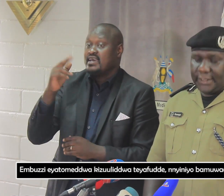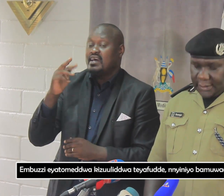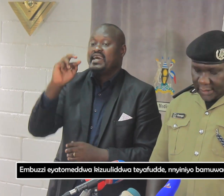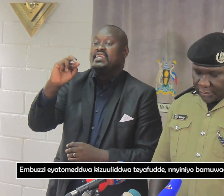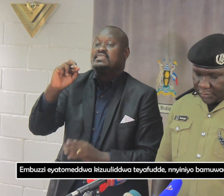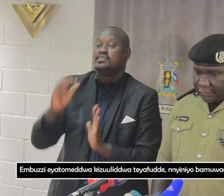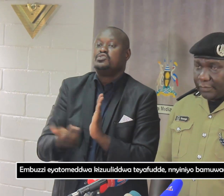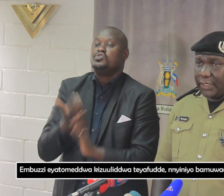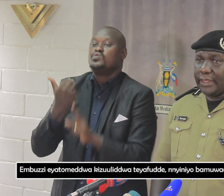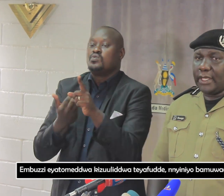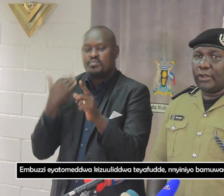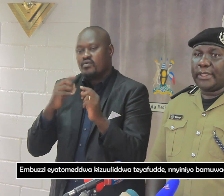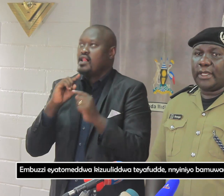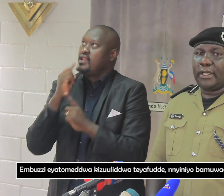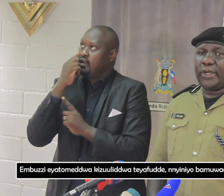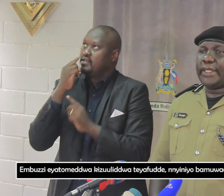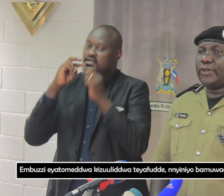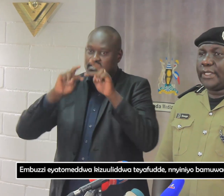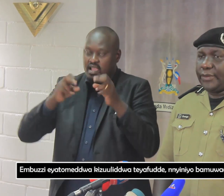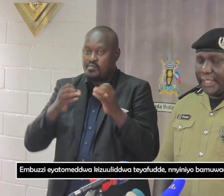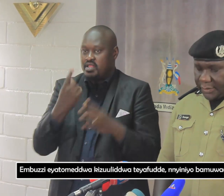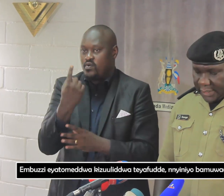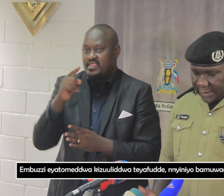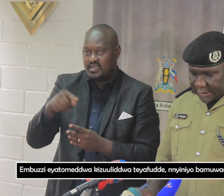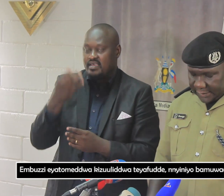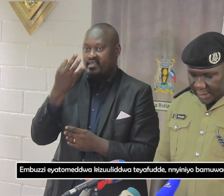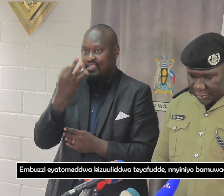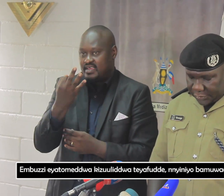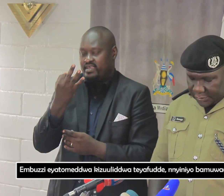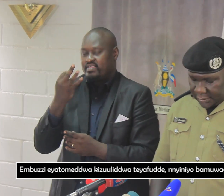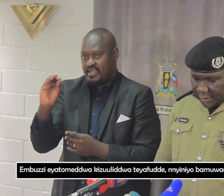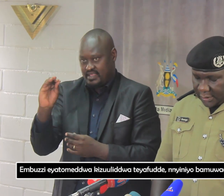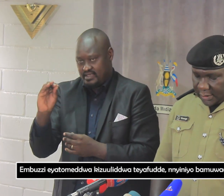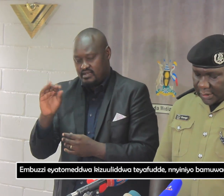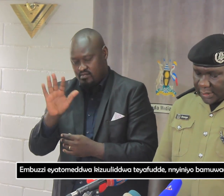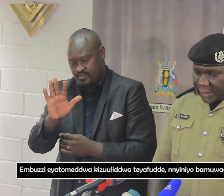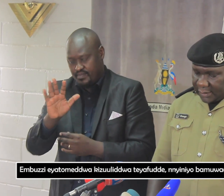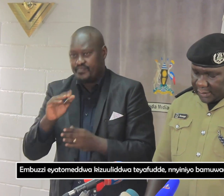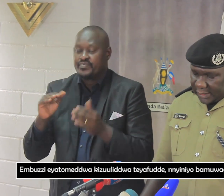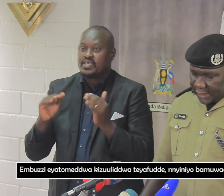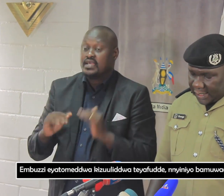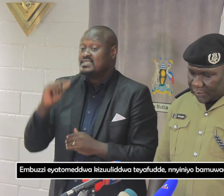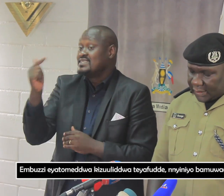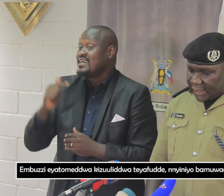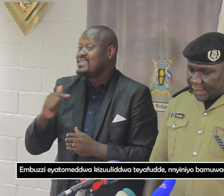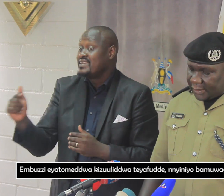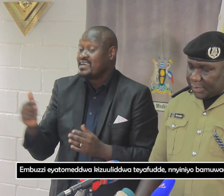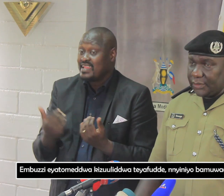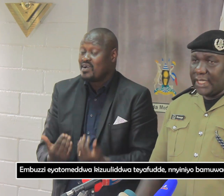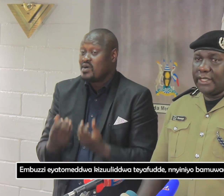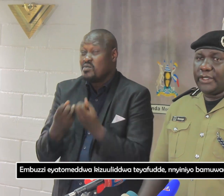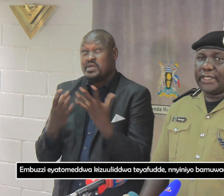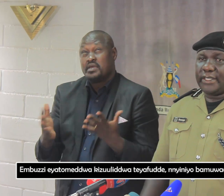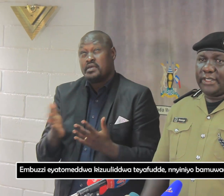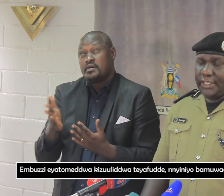new cases out of 1,330 samples. Tanzania, as we stand, has